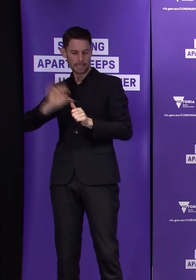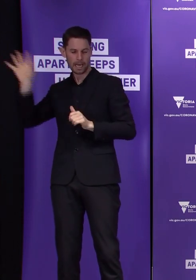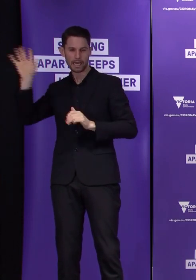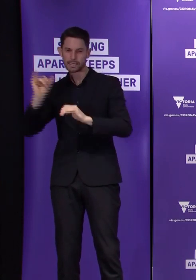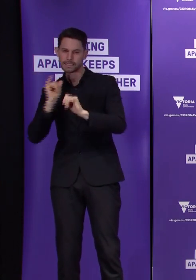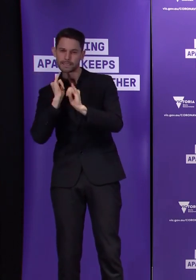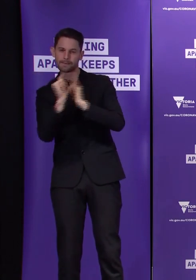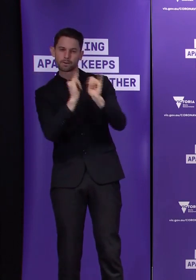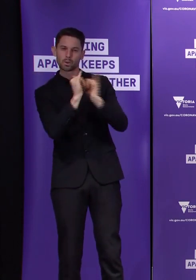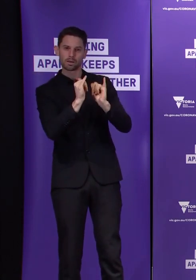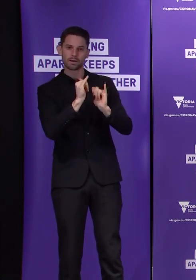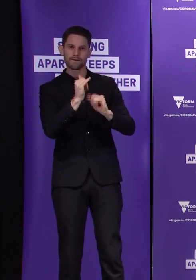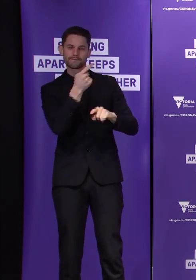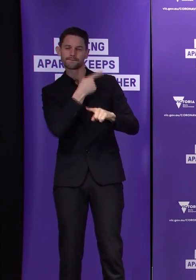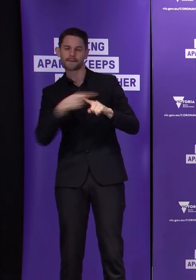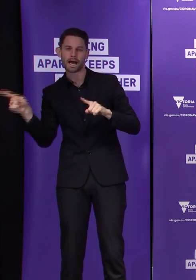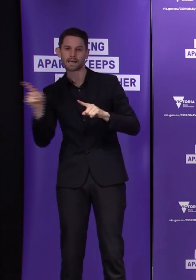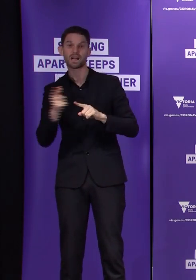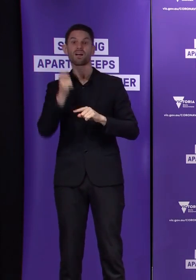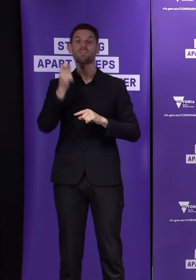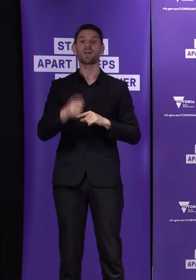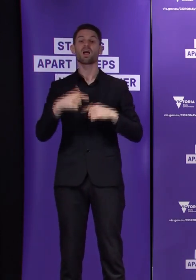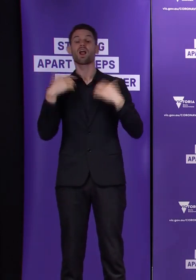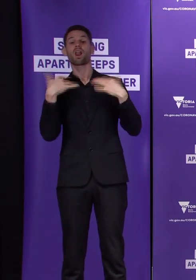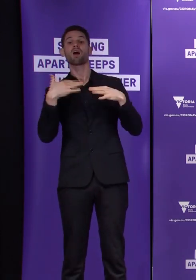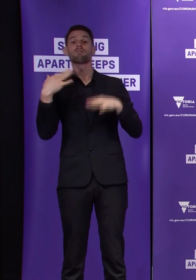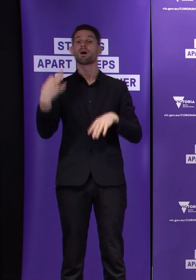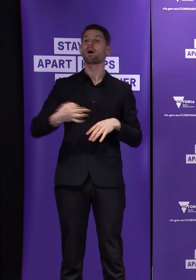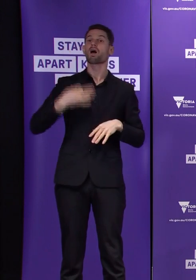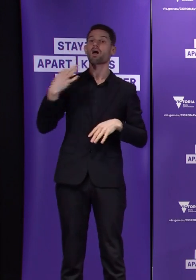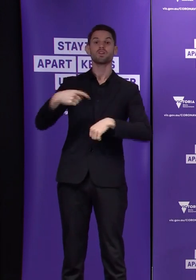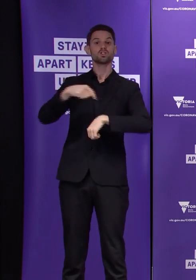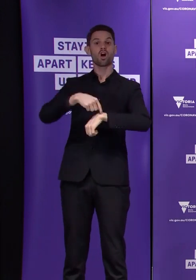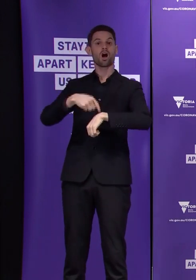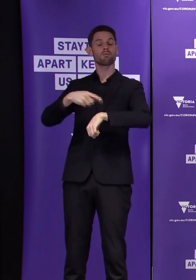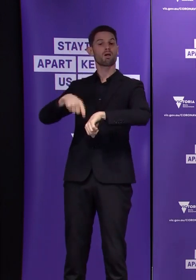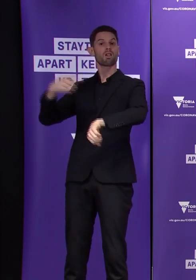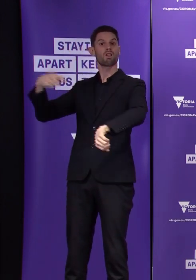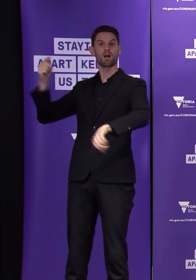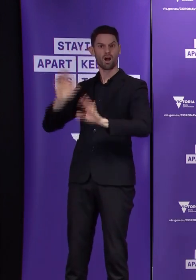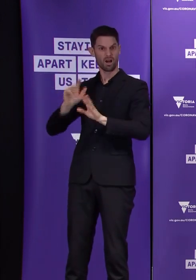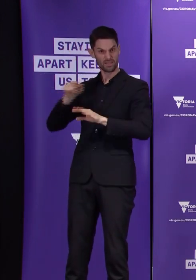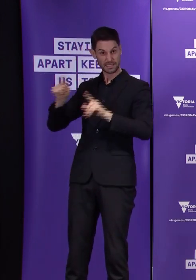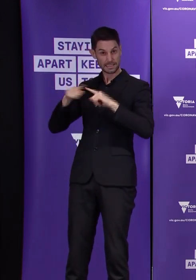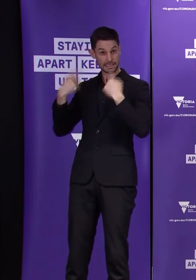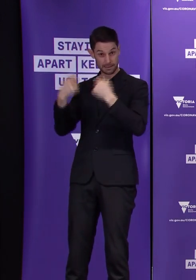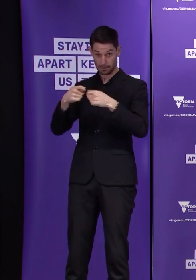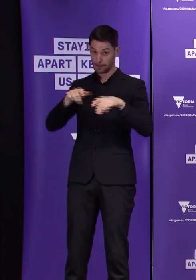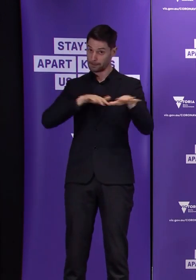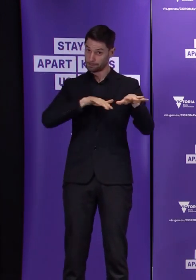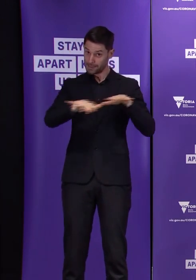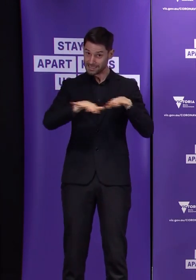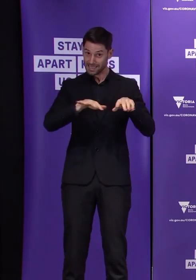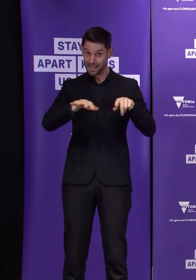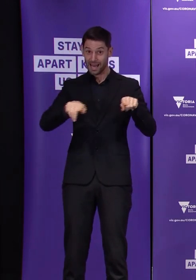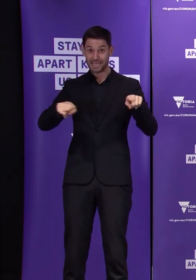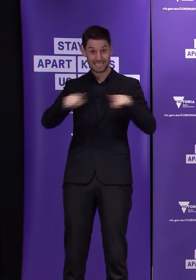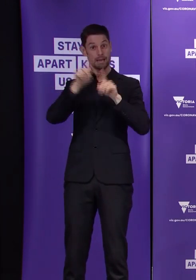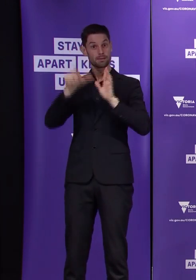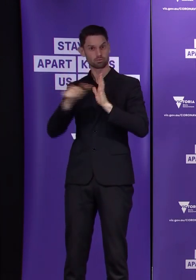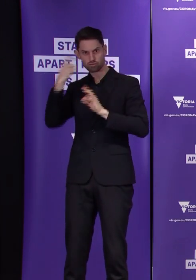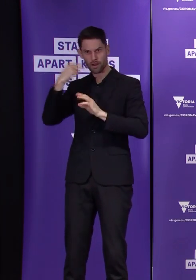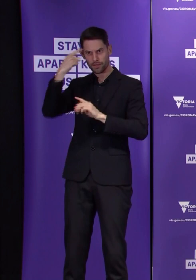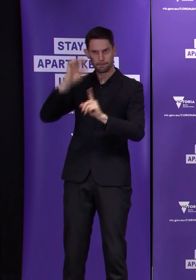more people faster? And that's a pretty impressive thing, to be improving your performance while your task is